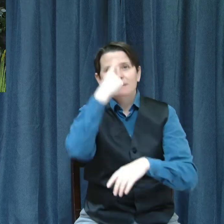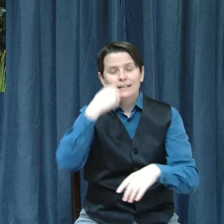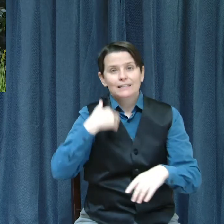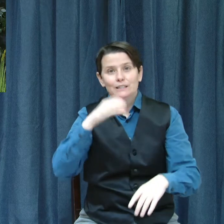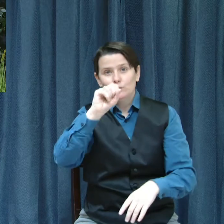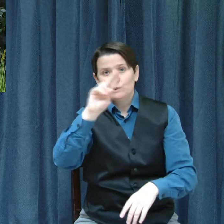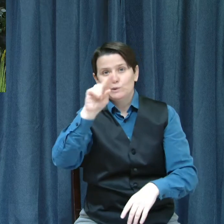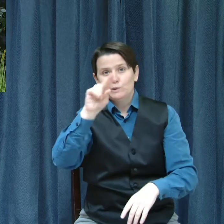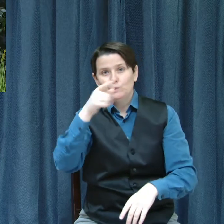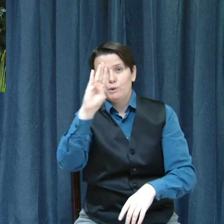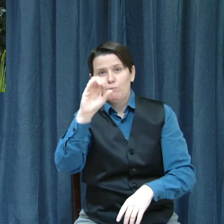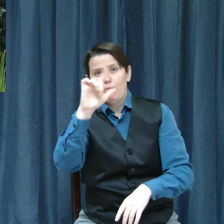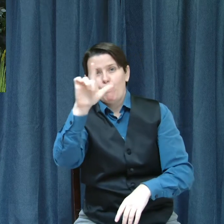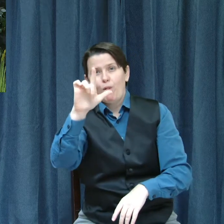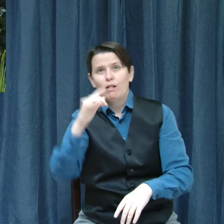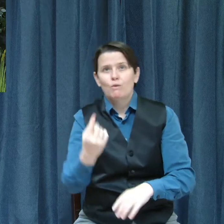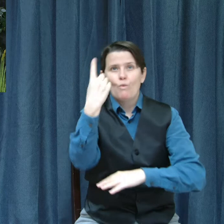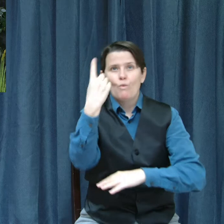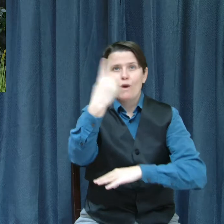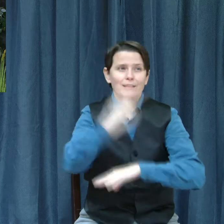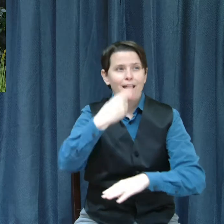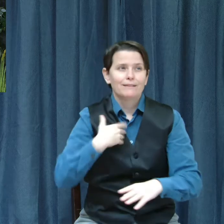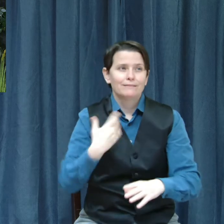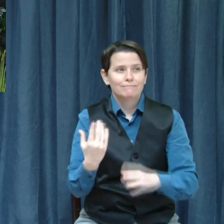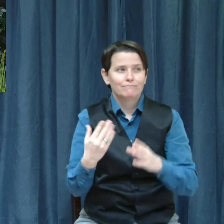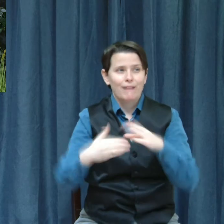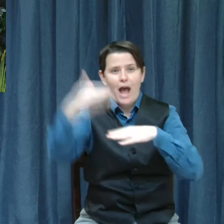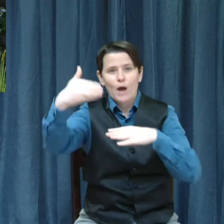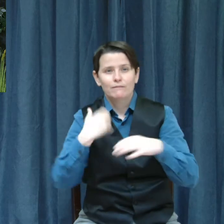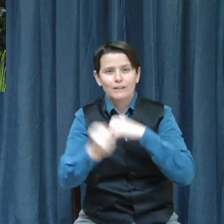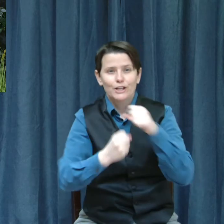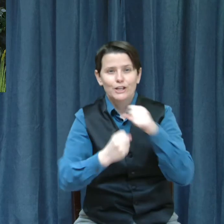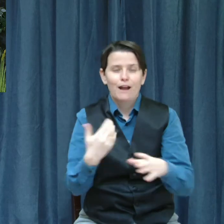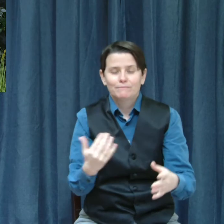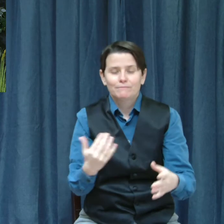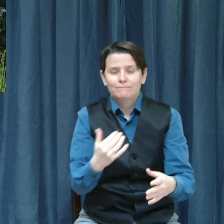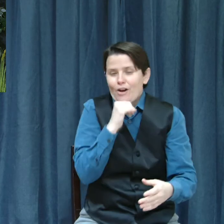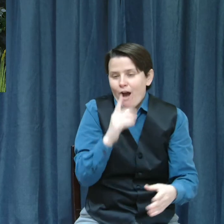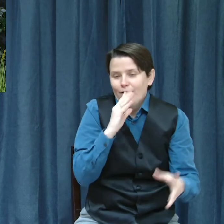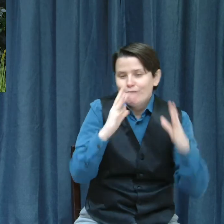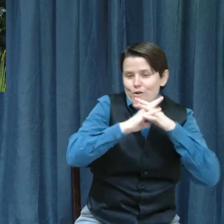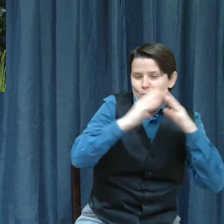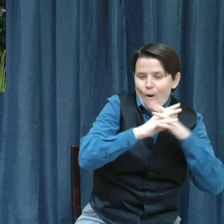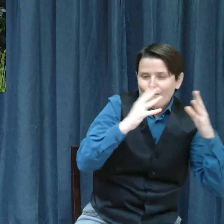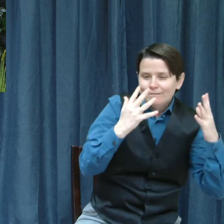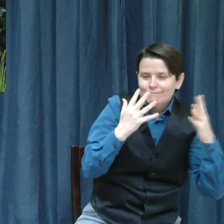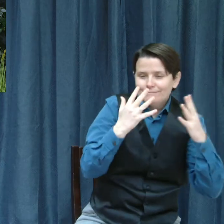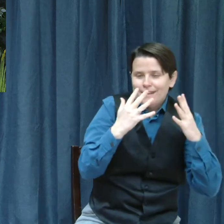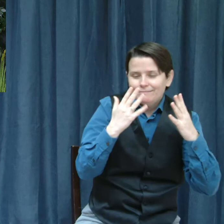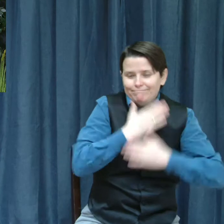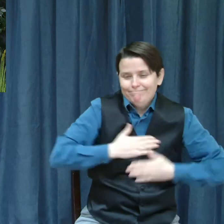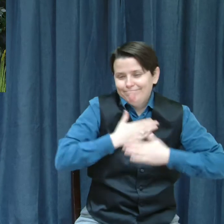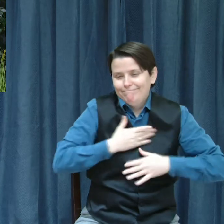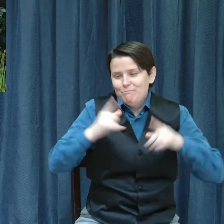the year, right? And by the way, I'm not a football fan. I'm just a Kansas City fan, so there's that. But post in the comments, if you're a football fan, who are you